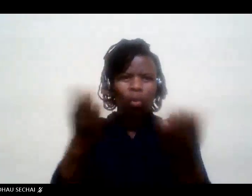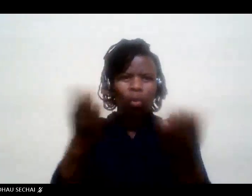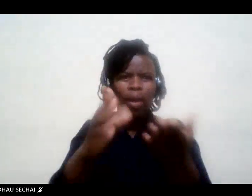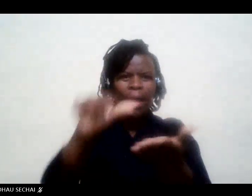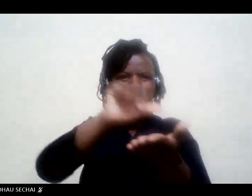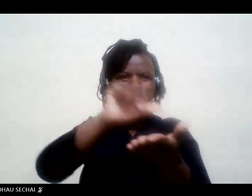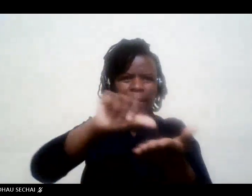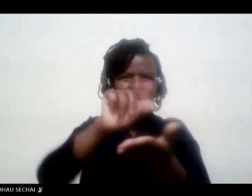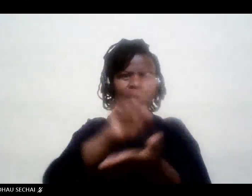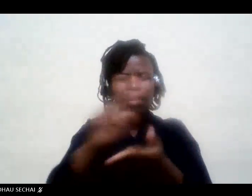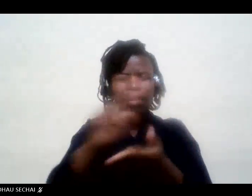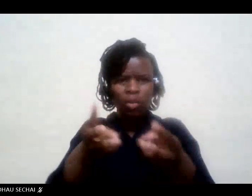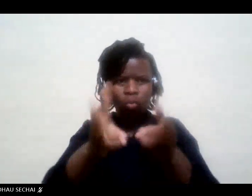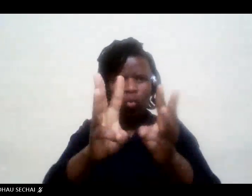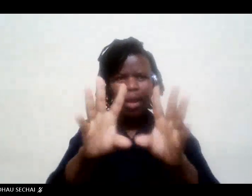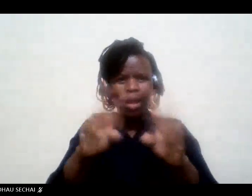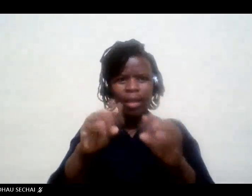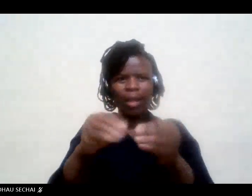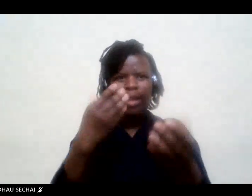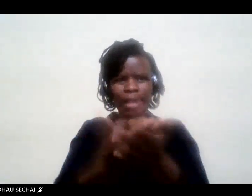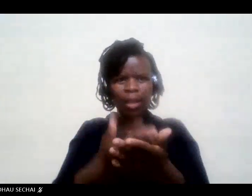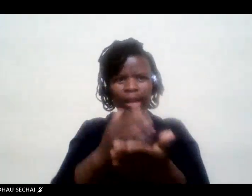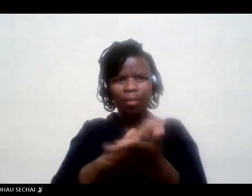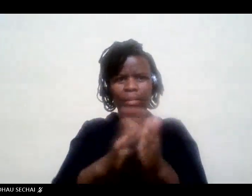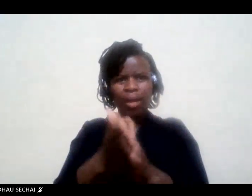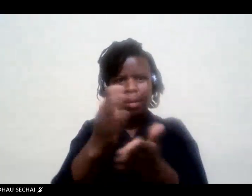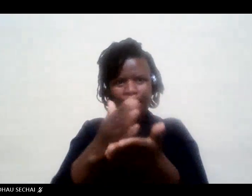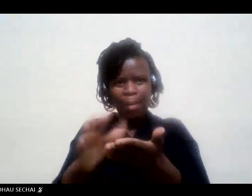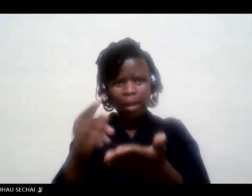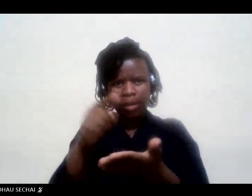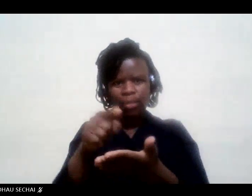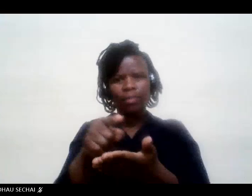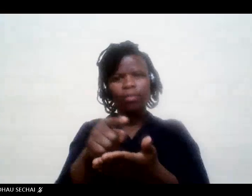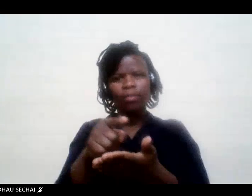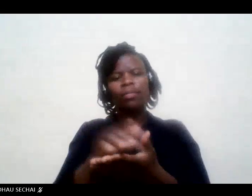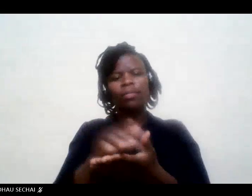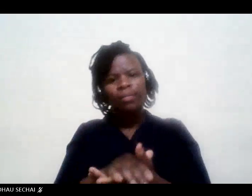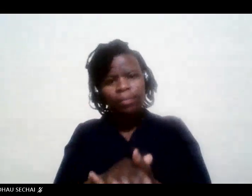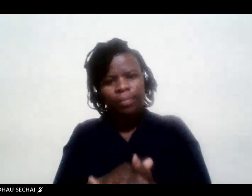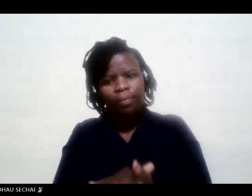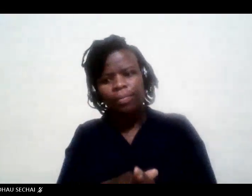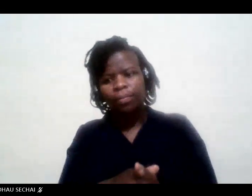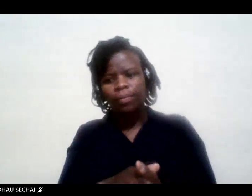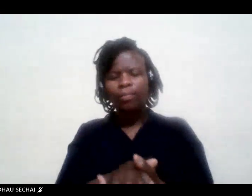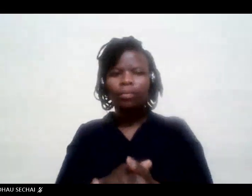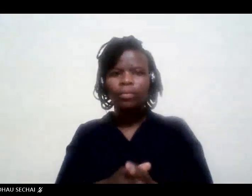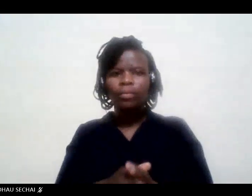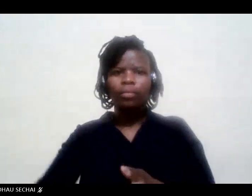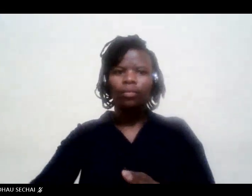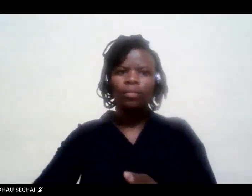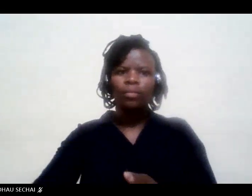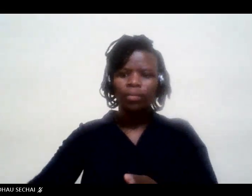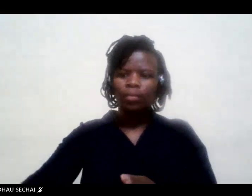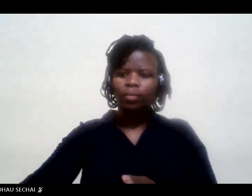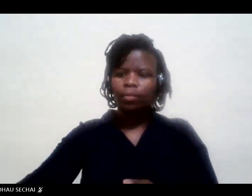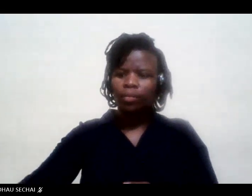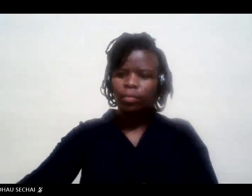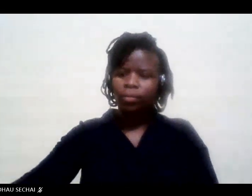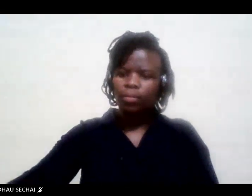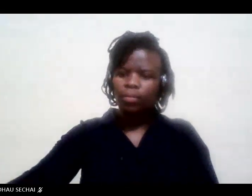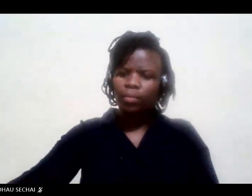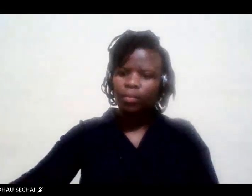it. And that Benedict's lecture, I liked the fact that he mentioned, okay, I'm big